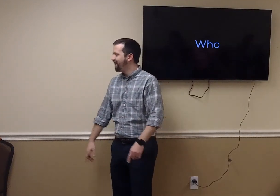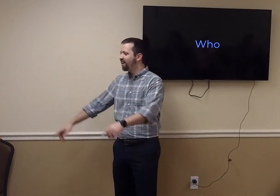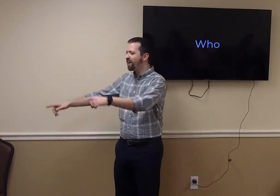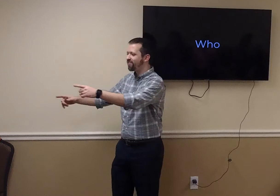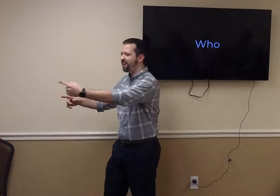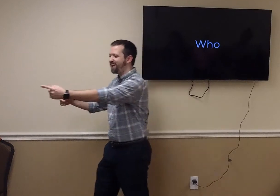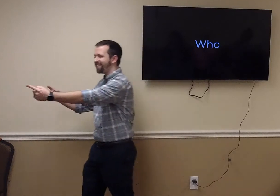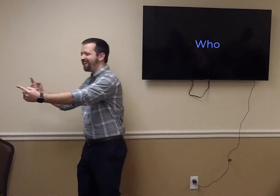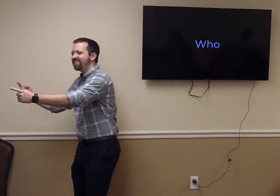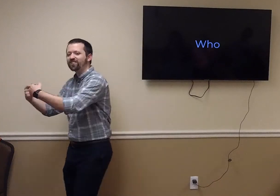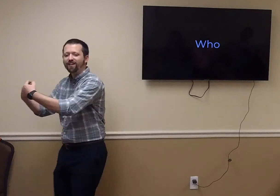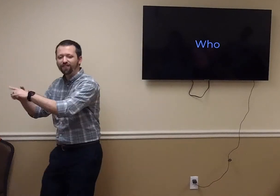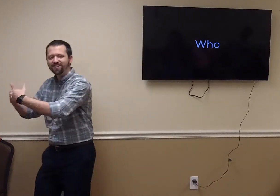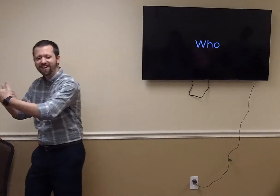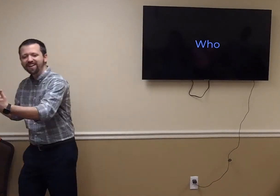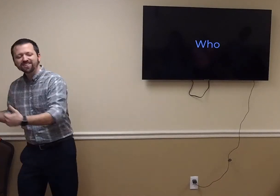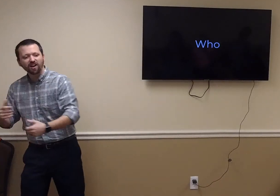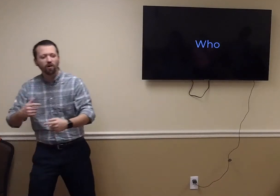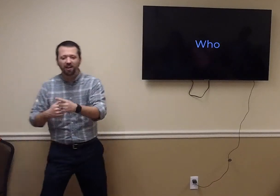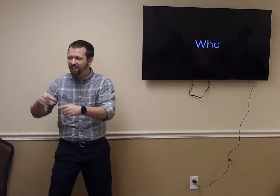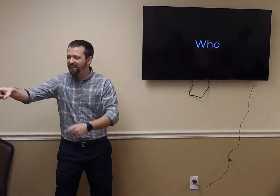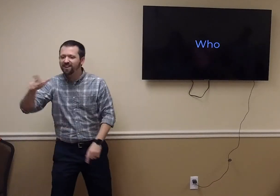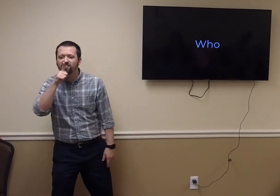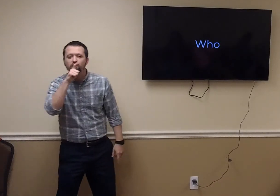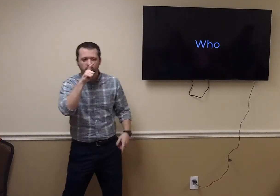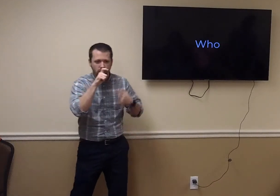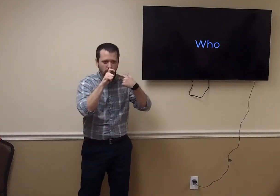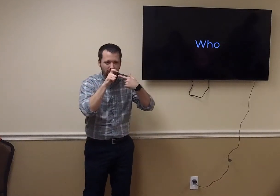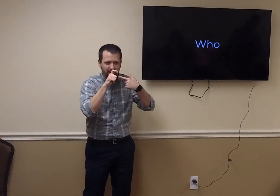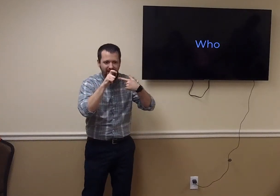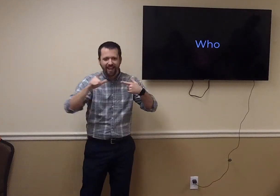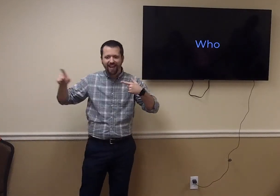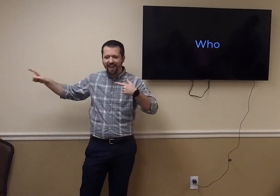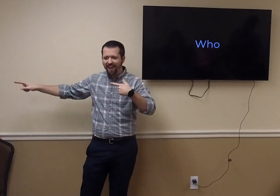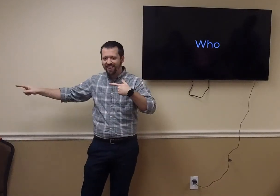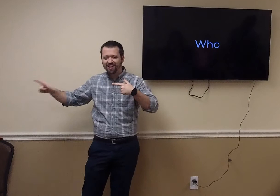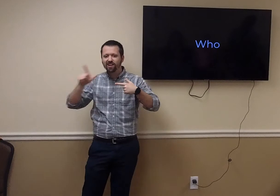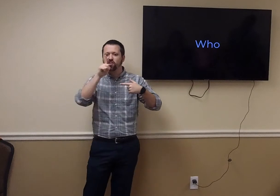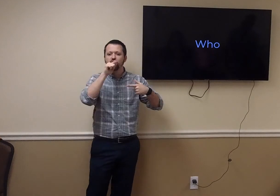Look, okay, so they're different. So he does it who, Anthony does it